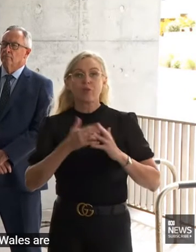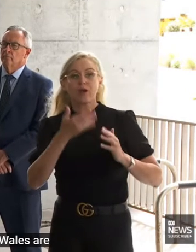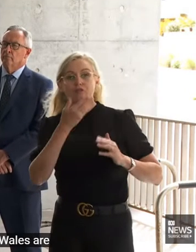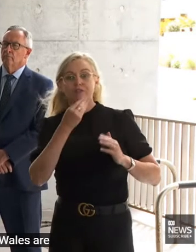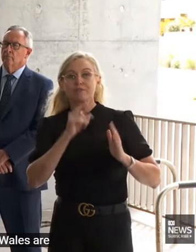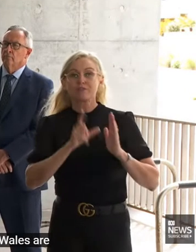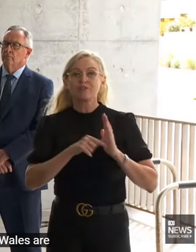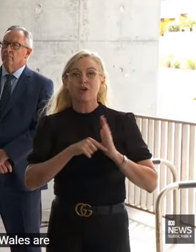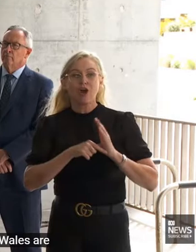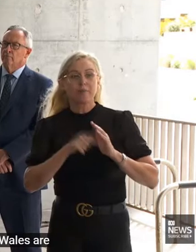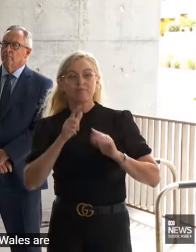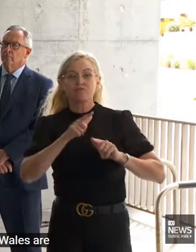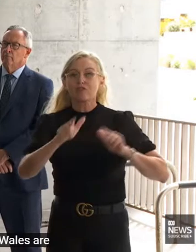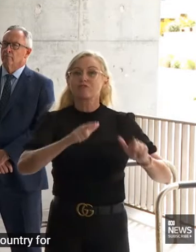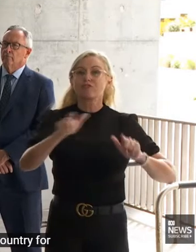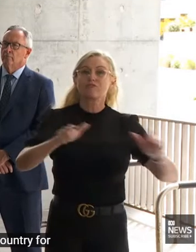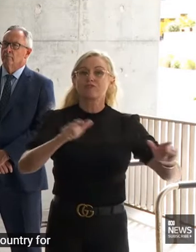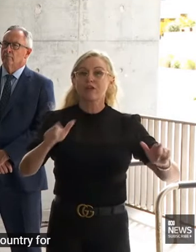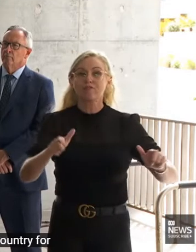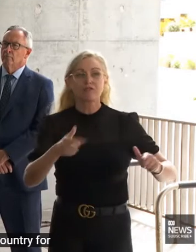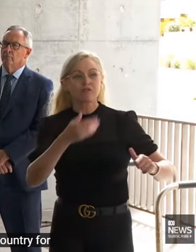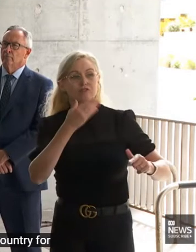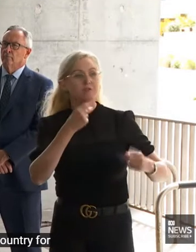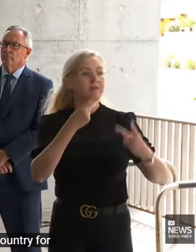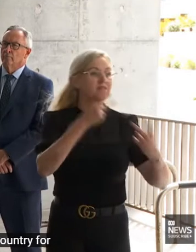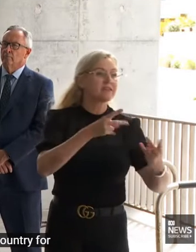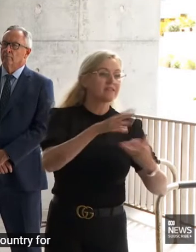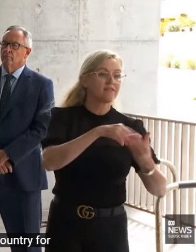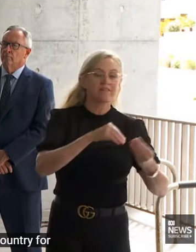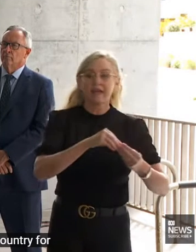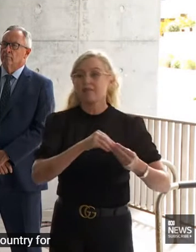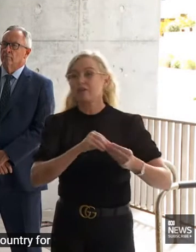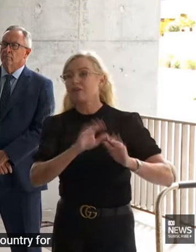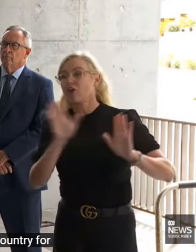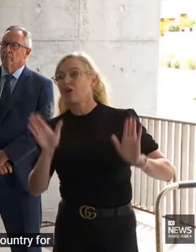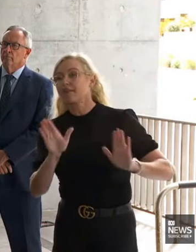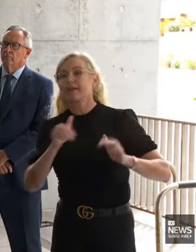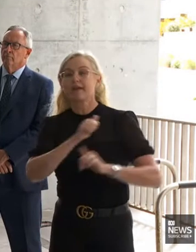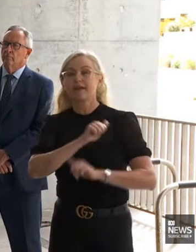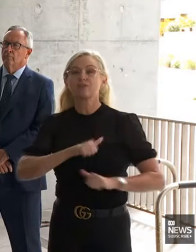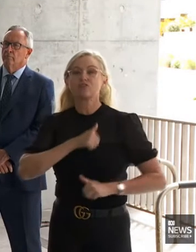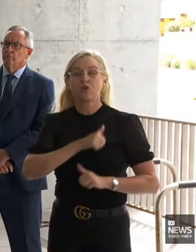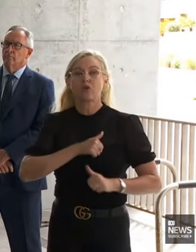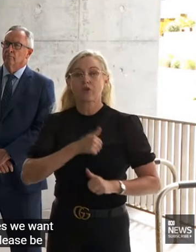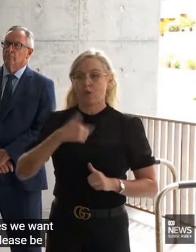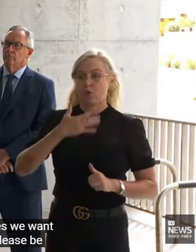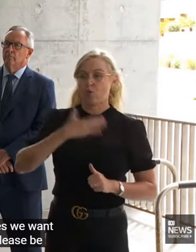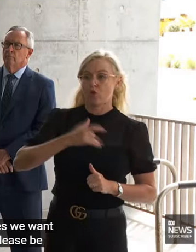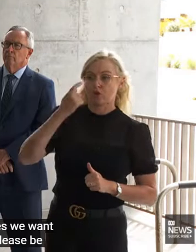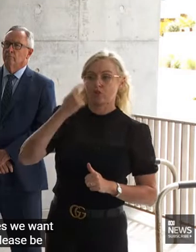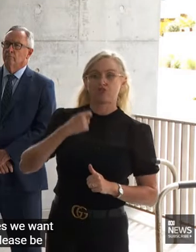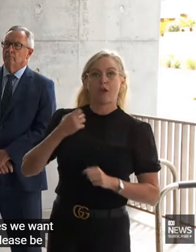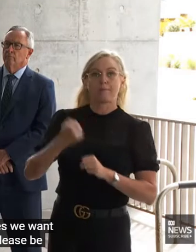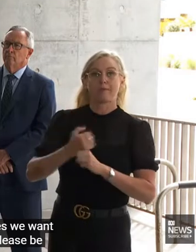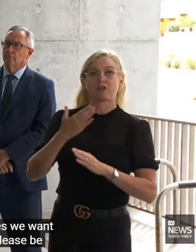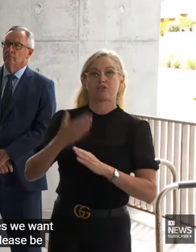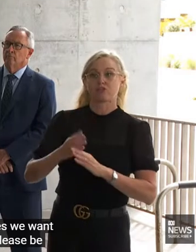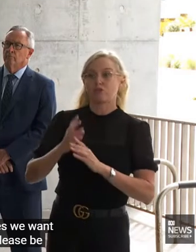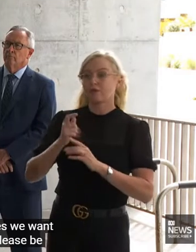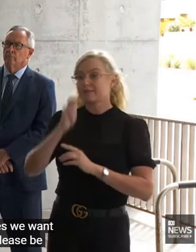families, we want to get, and please be assured, we're doing everything we can to get those test results back as quickly as